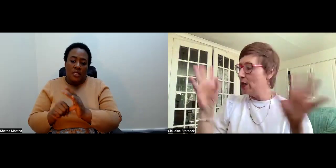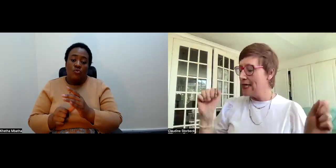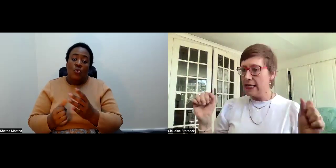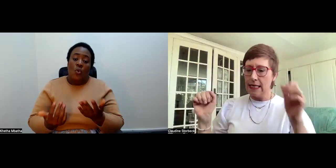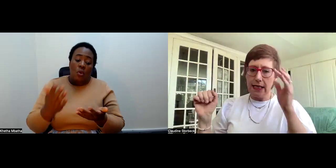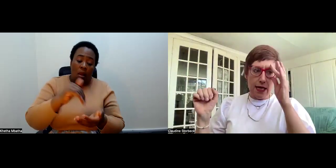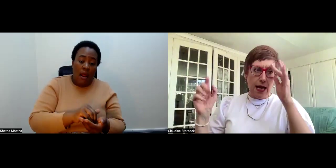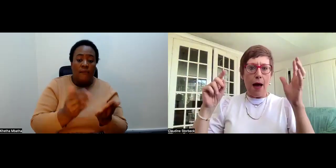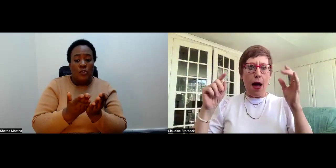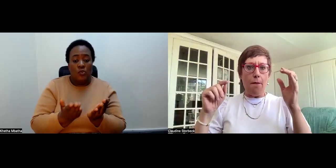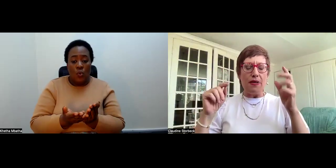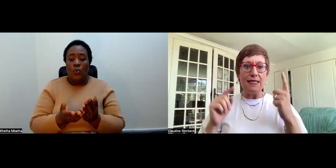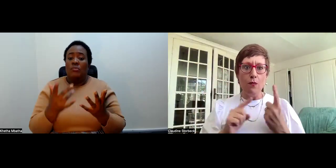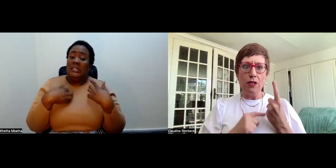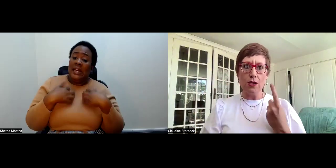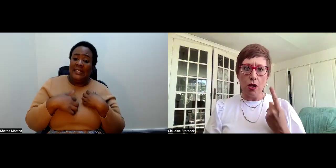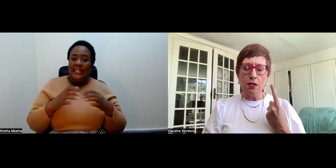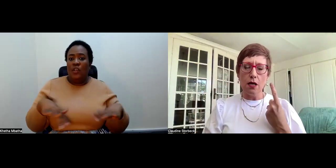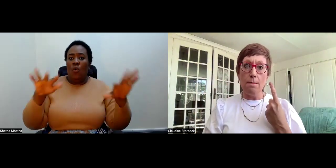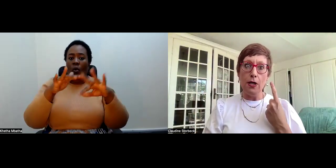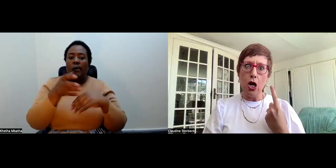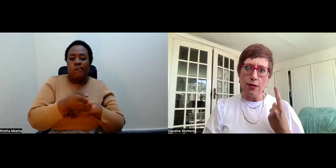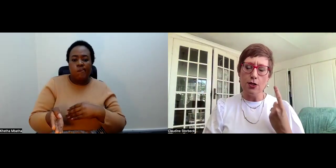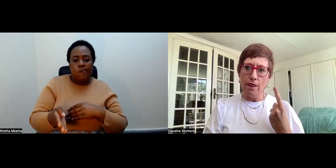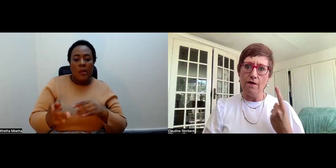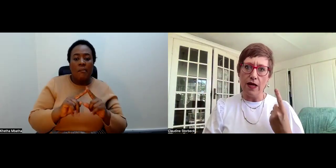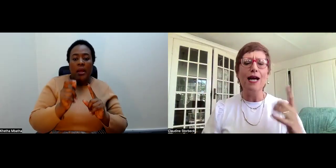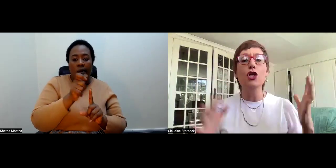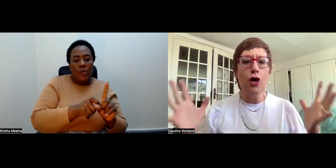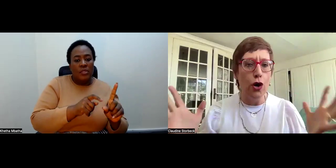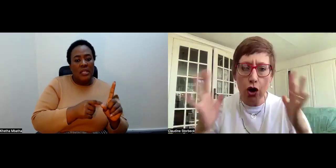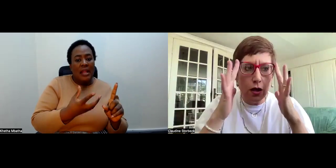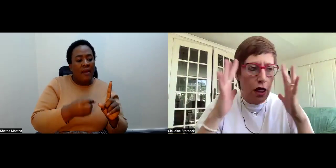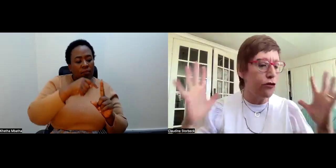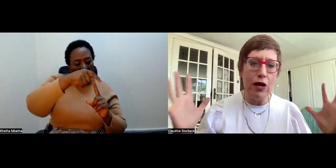and we're so exciting, but someone's got plaster on their finger. Now,